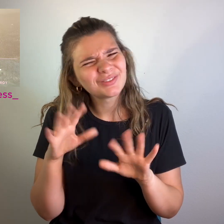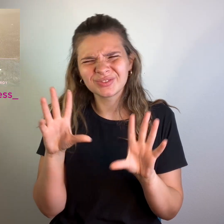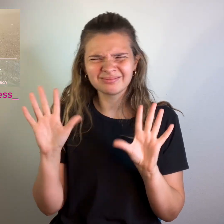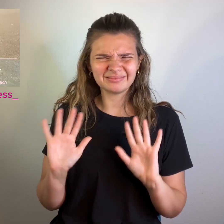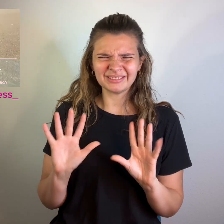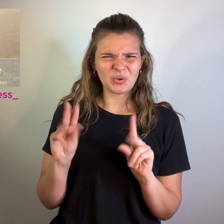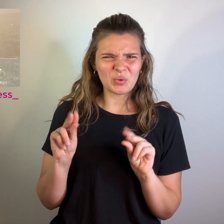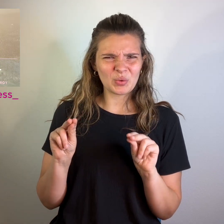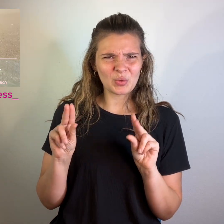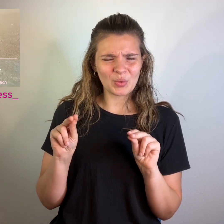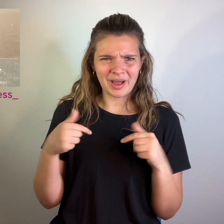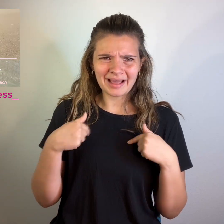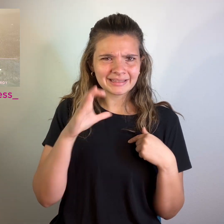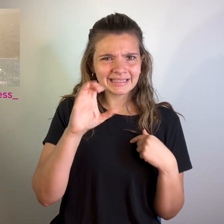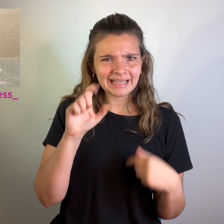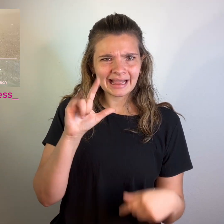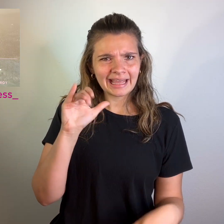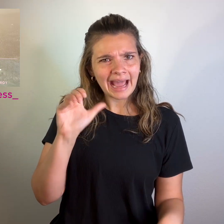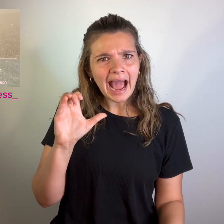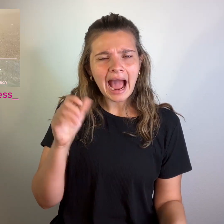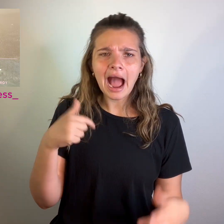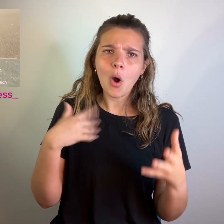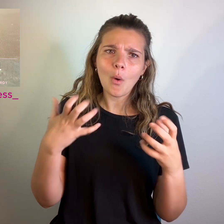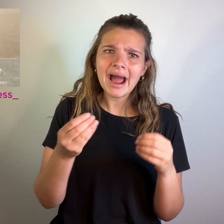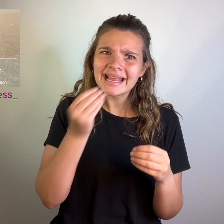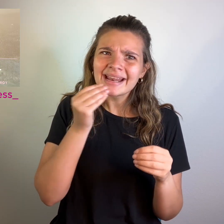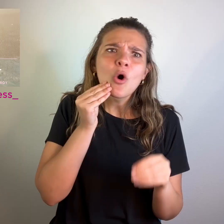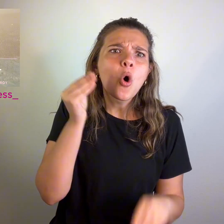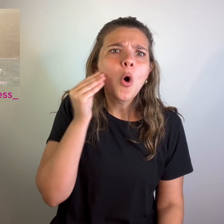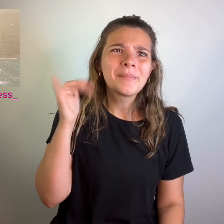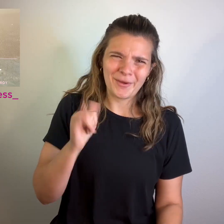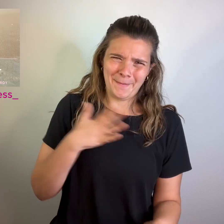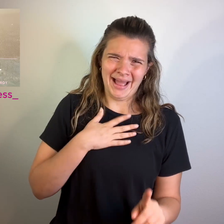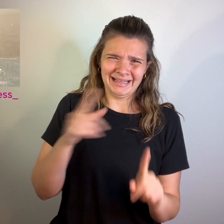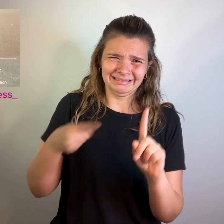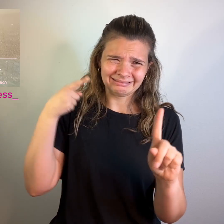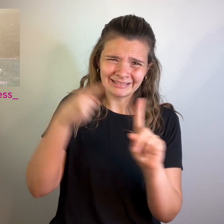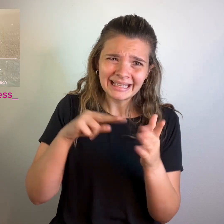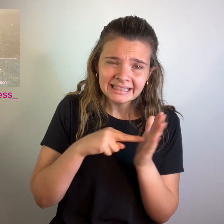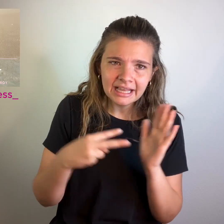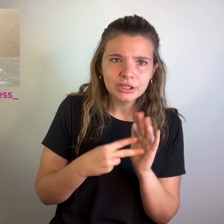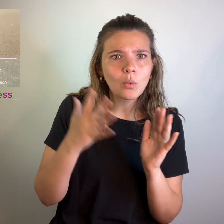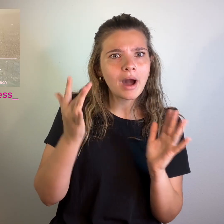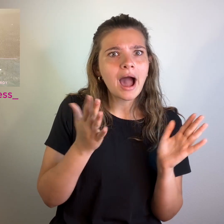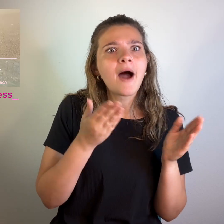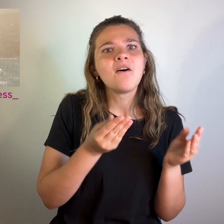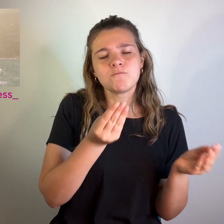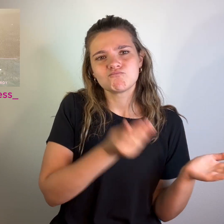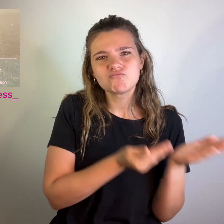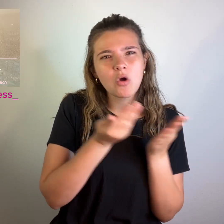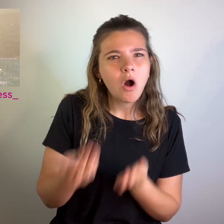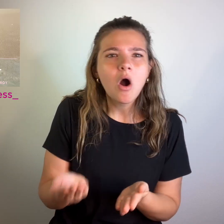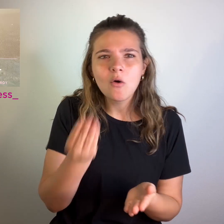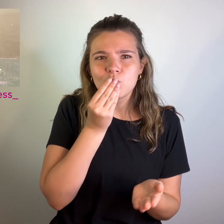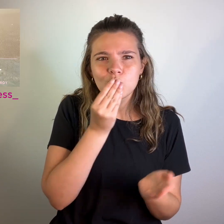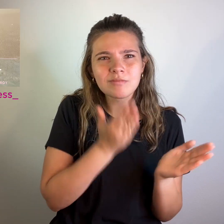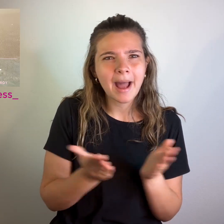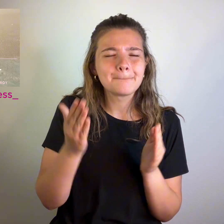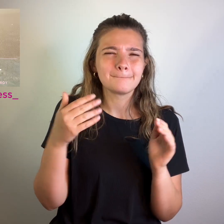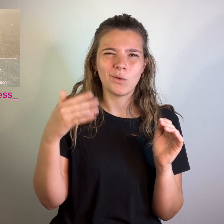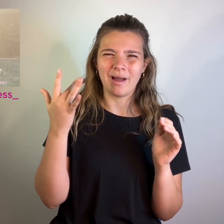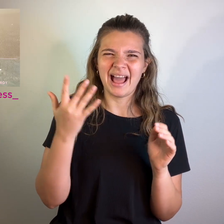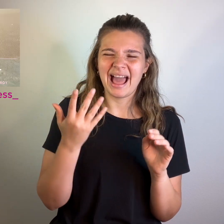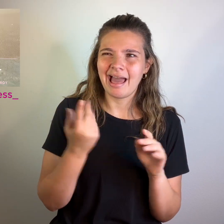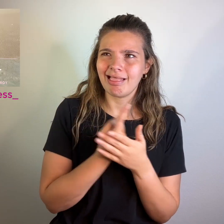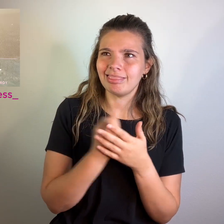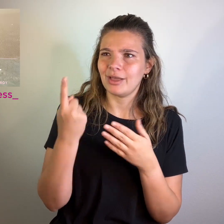to eat at home. That was a really big intention, which is why I brought my meal prep in the first place, because I had eaten out the week before and I was like, okay, I don't want to eat out for like